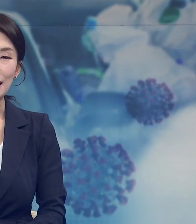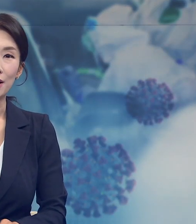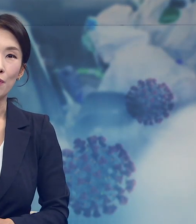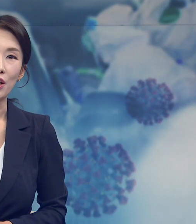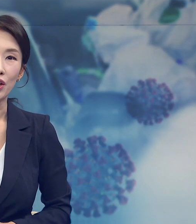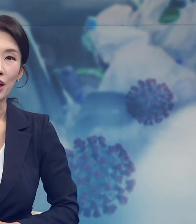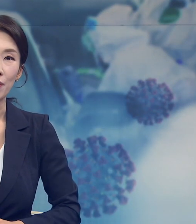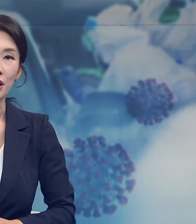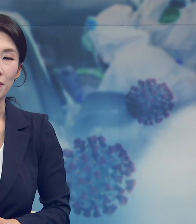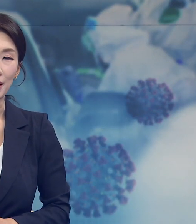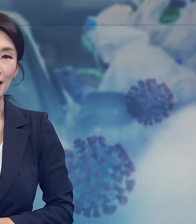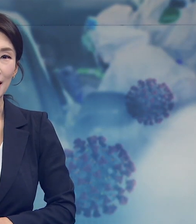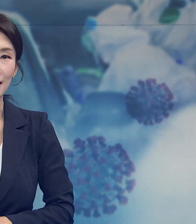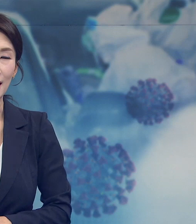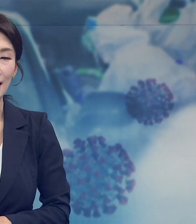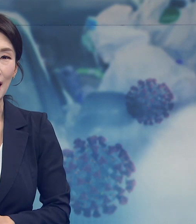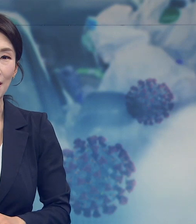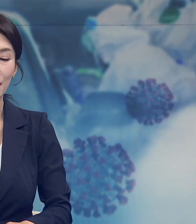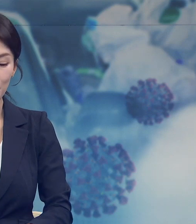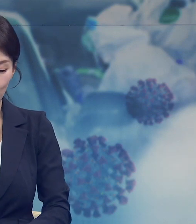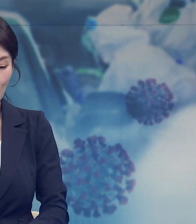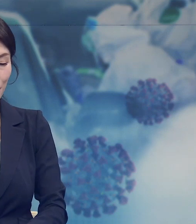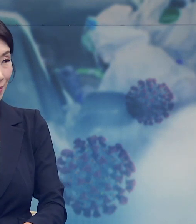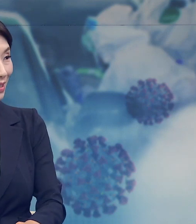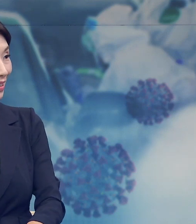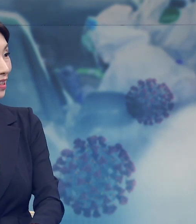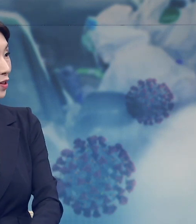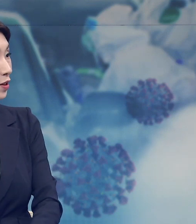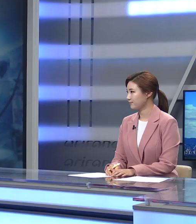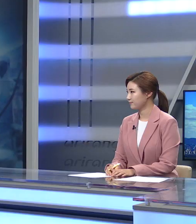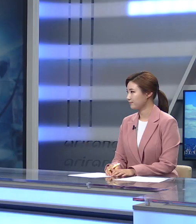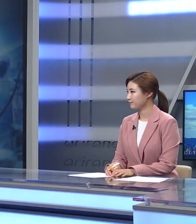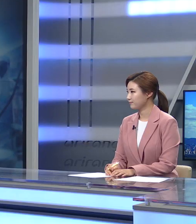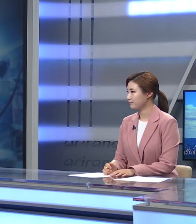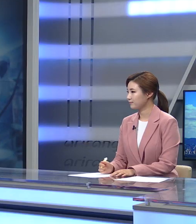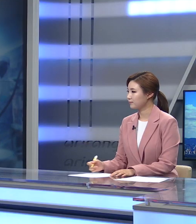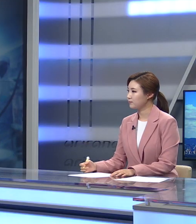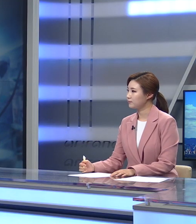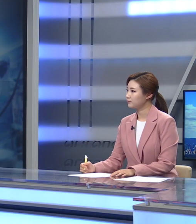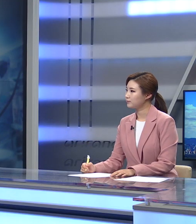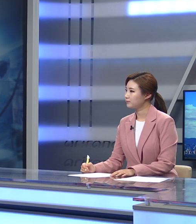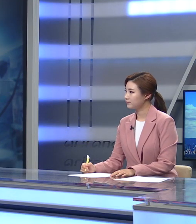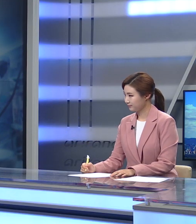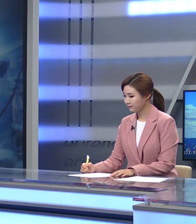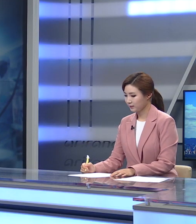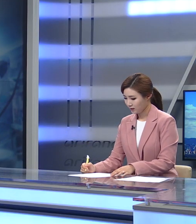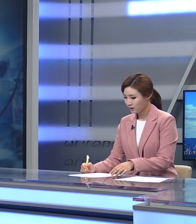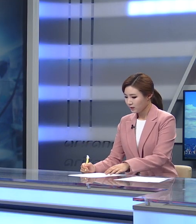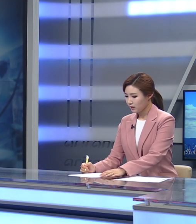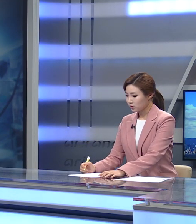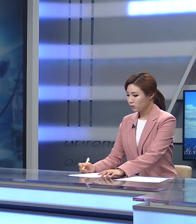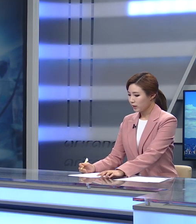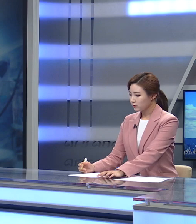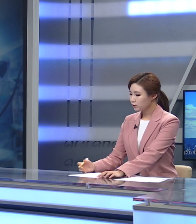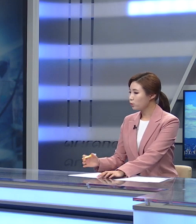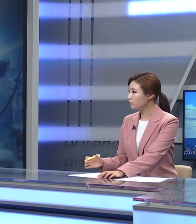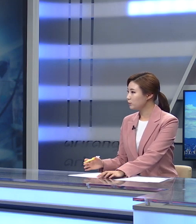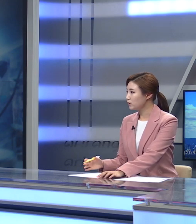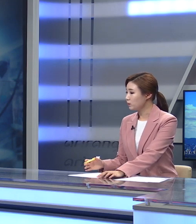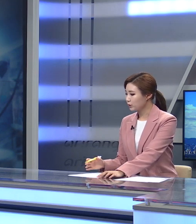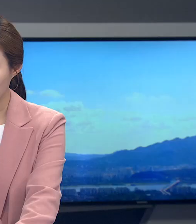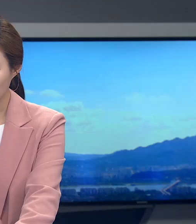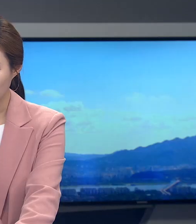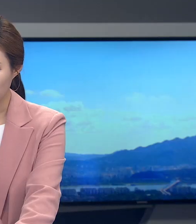COVID-19 situation here in Korea. And I have Soa with me still in the studio to give us a summary of the key announcements. Yes, well, as of